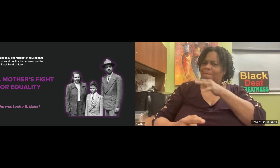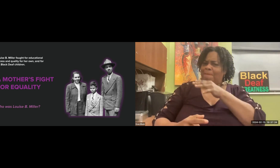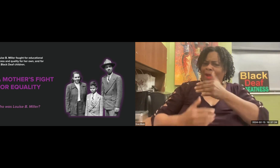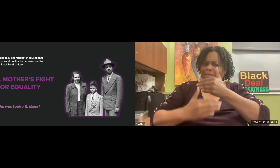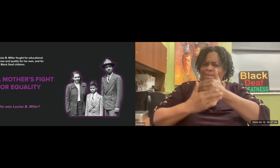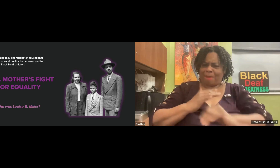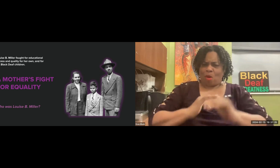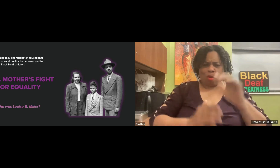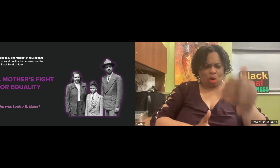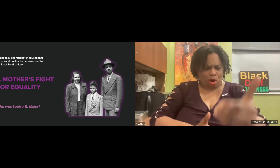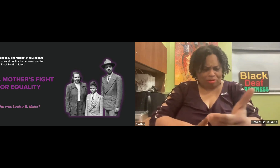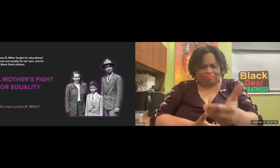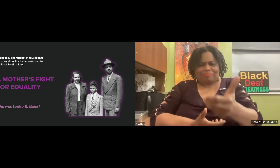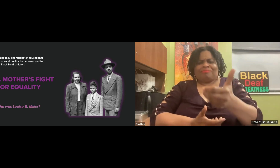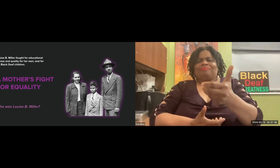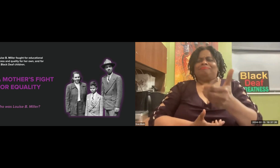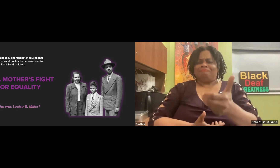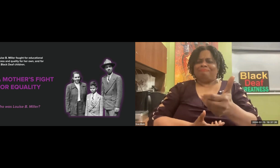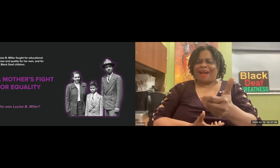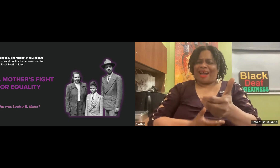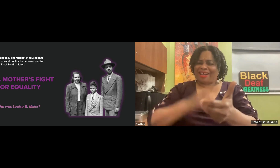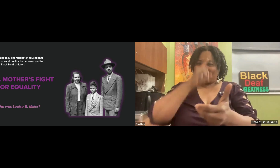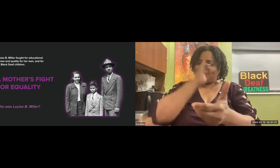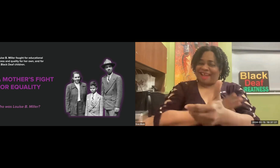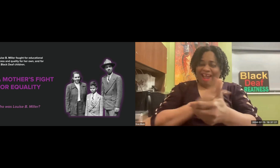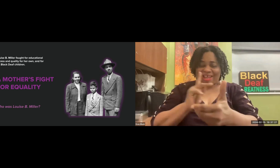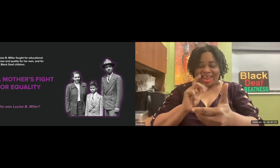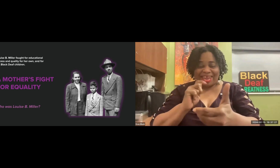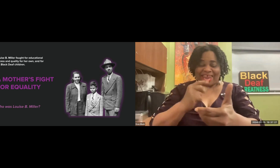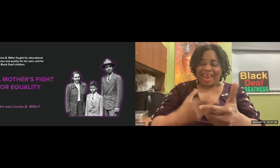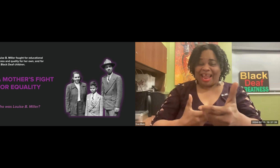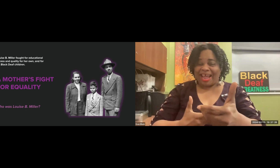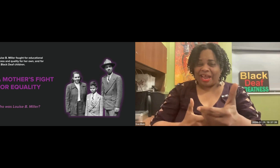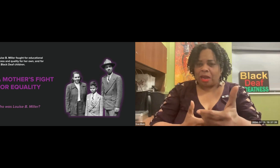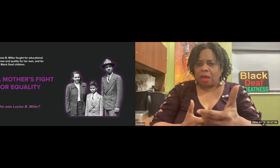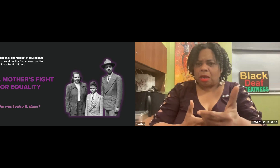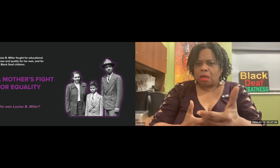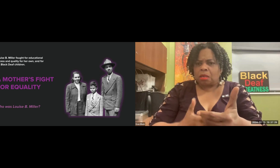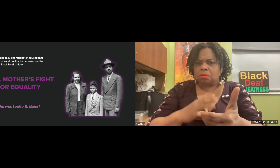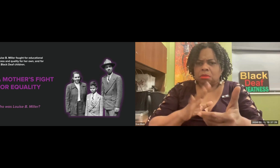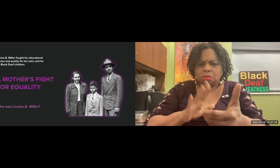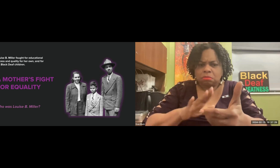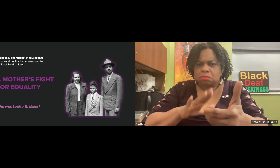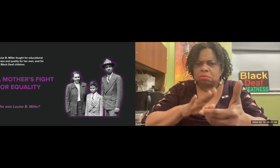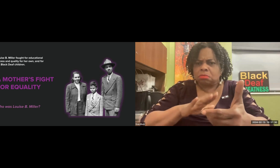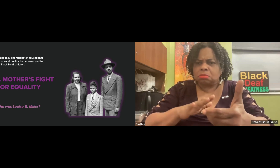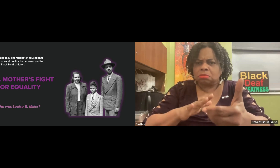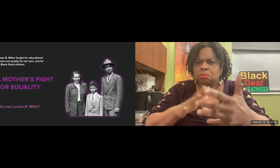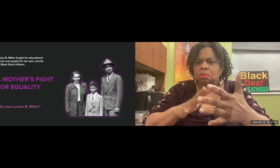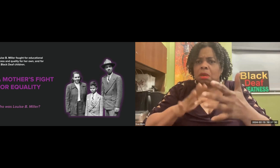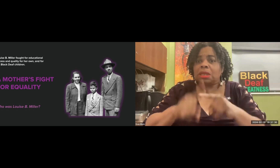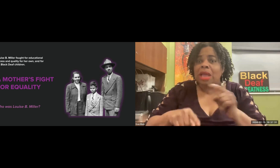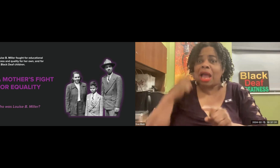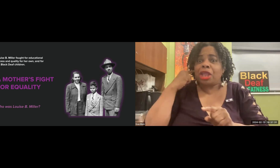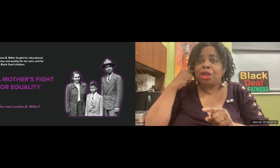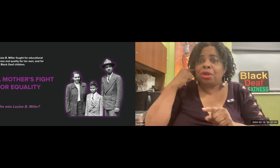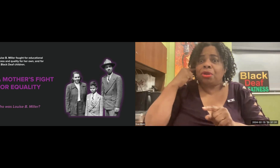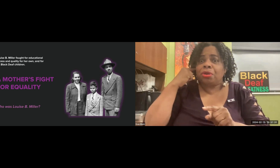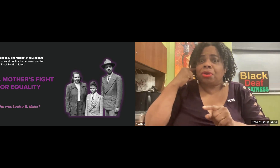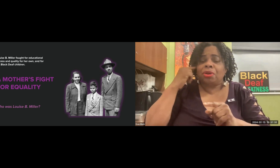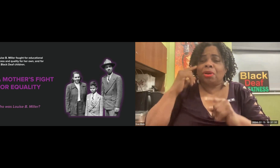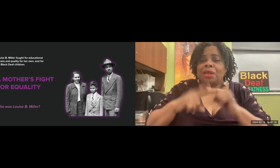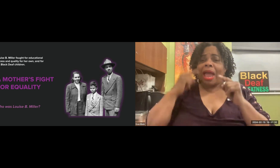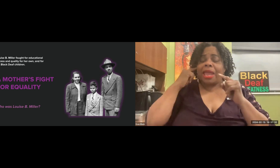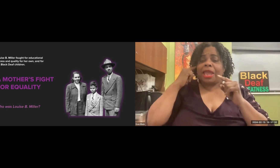white, deaf children or white hearing children. So when her children was born and she embraced her son, Kenneth,